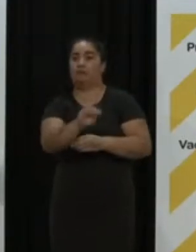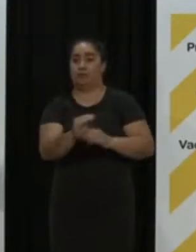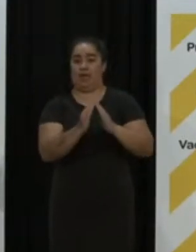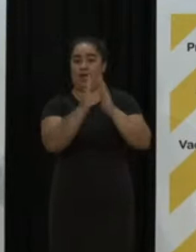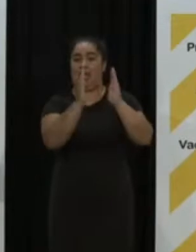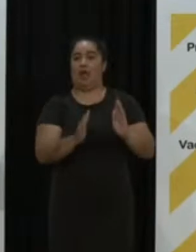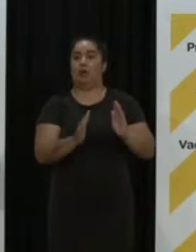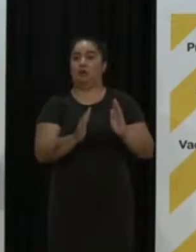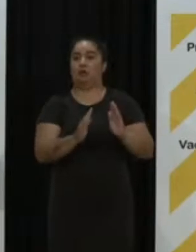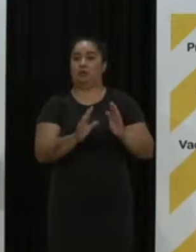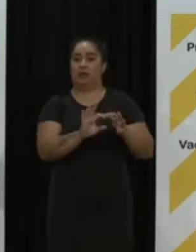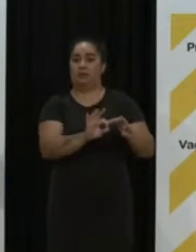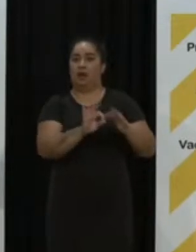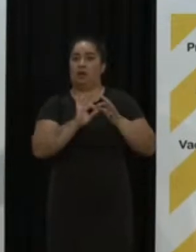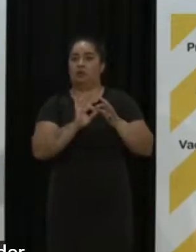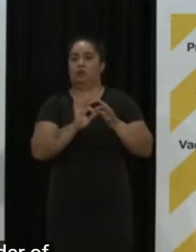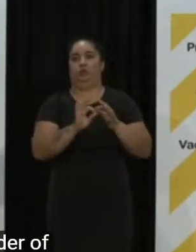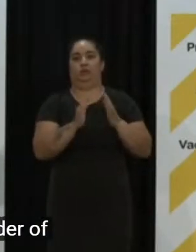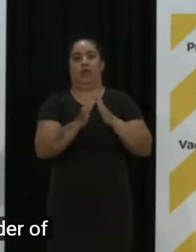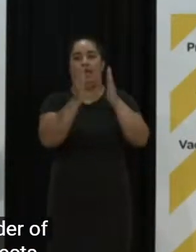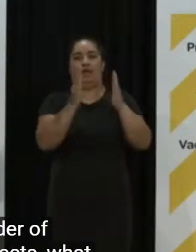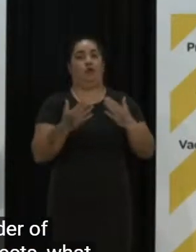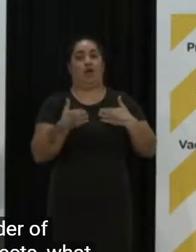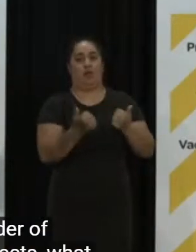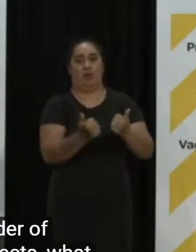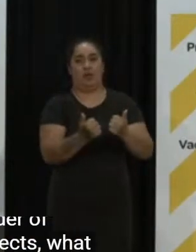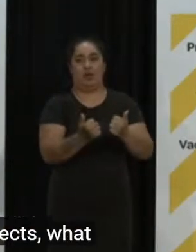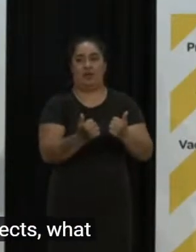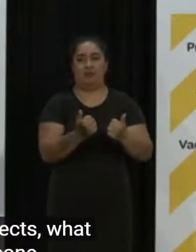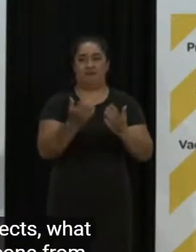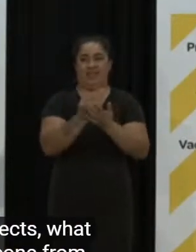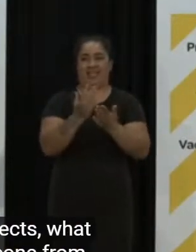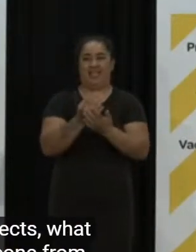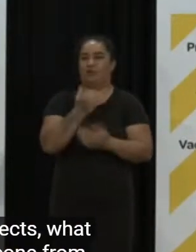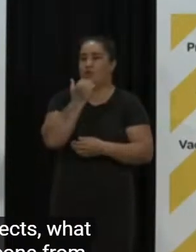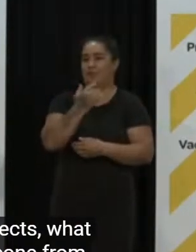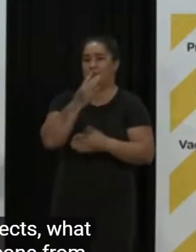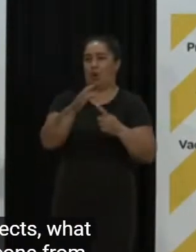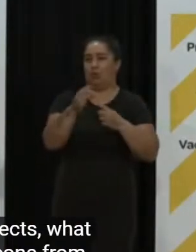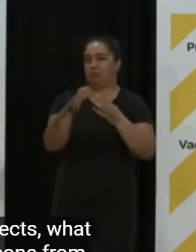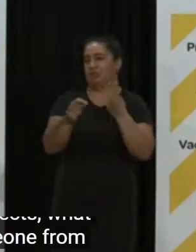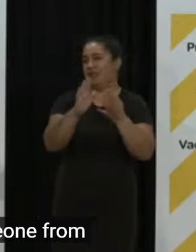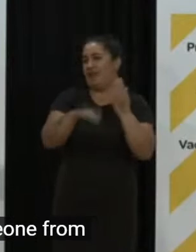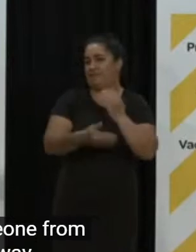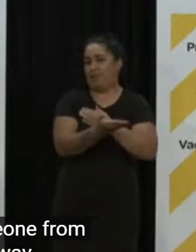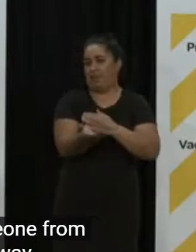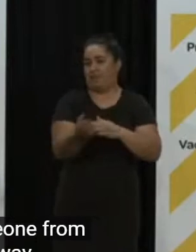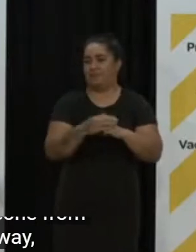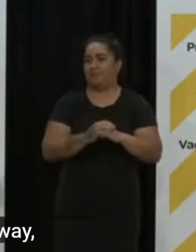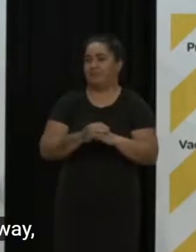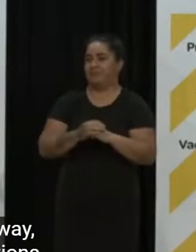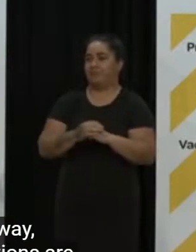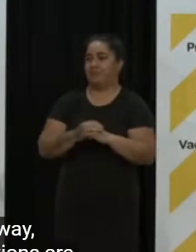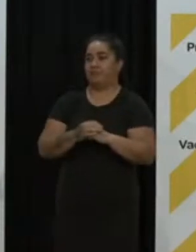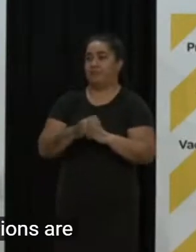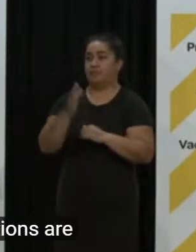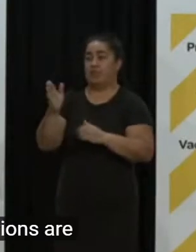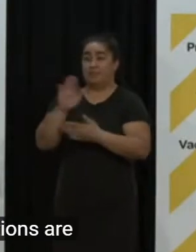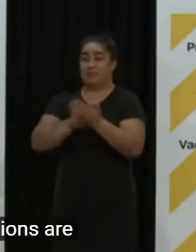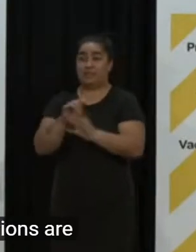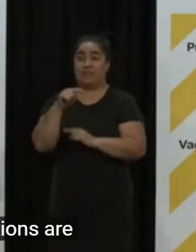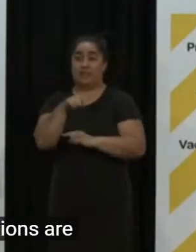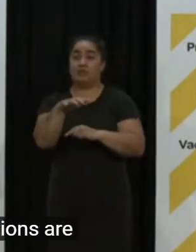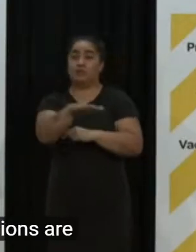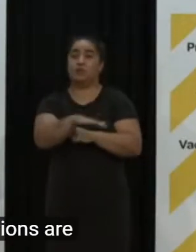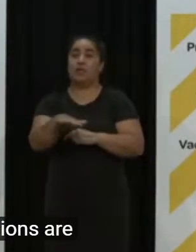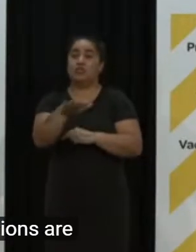state housing in that way, there are very few options left. That, should that situation override the right in